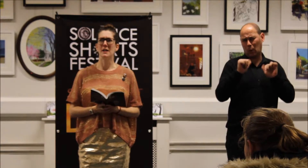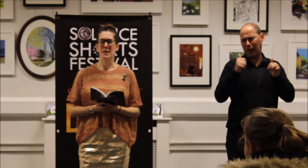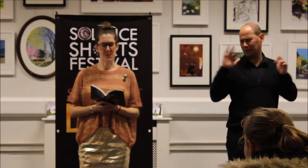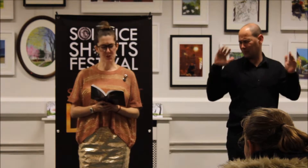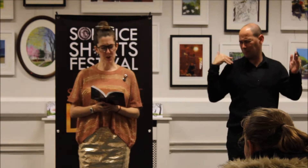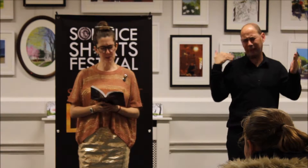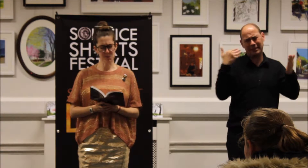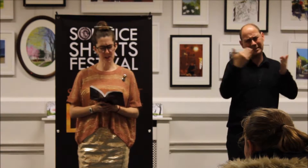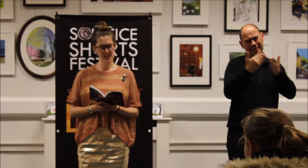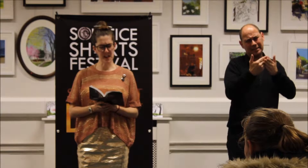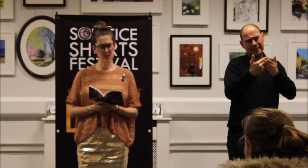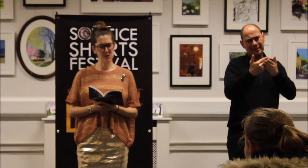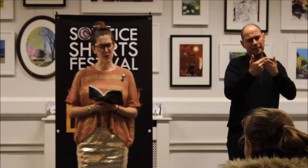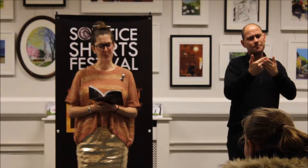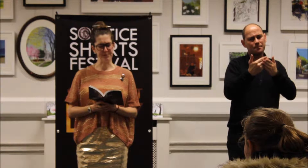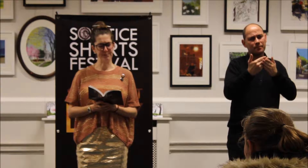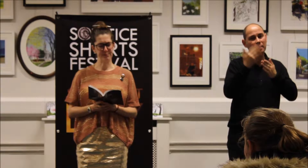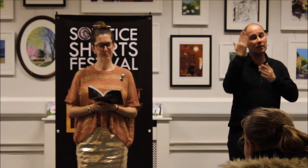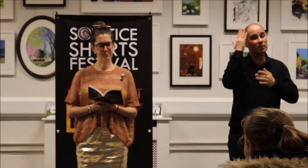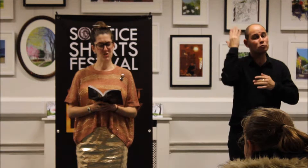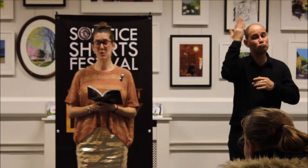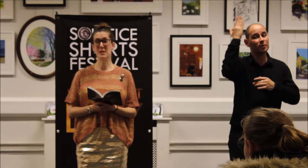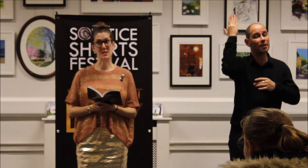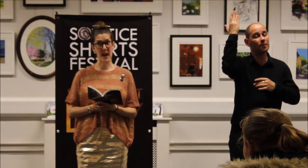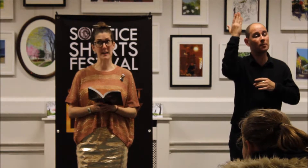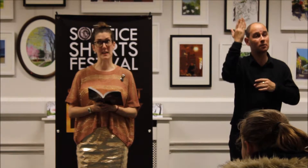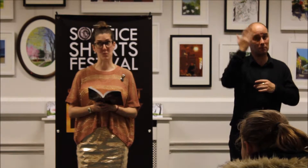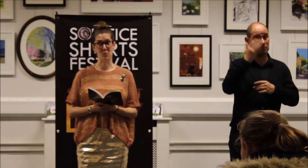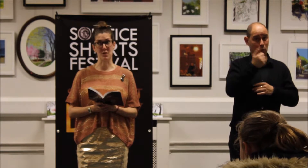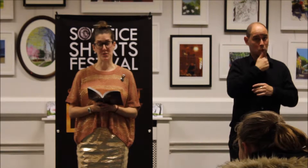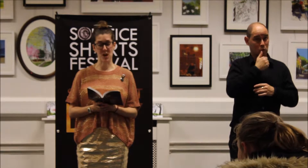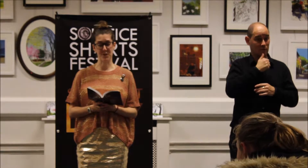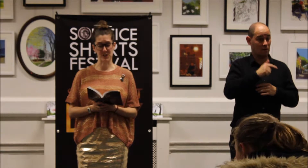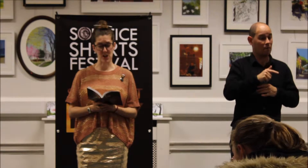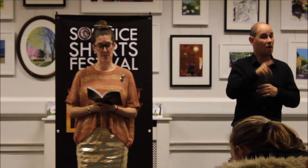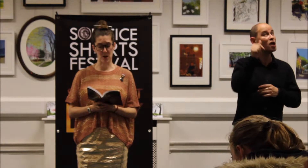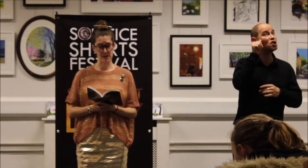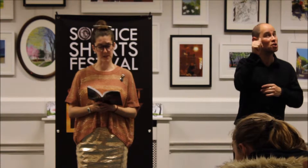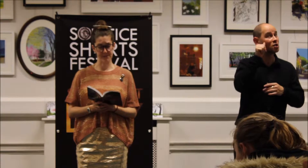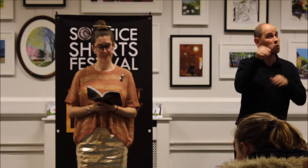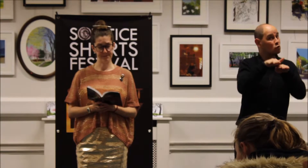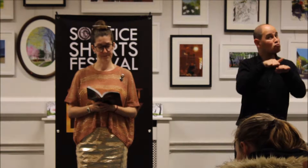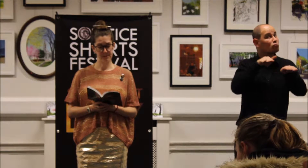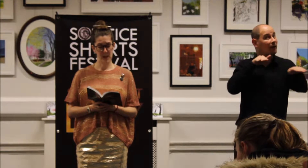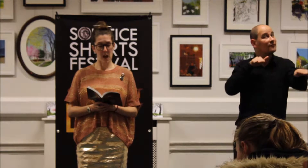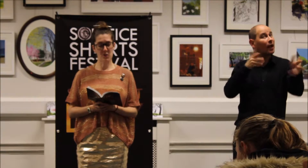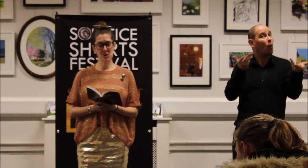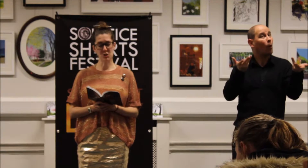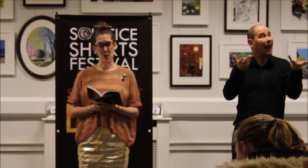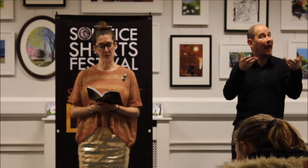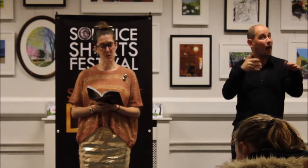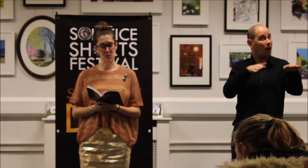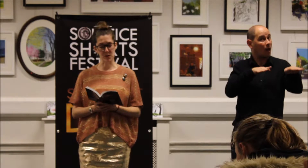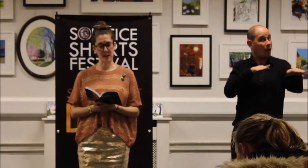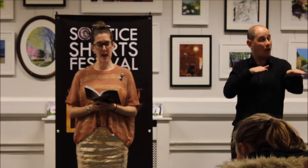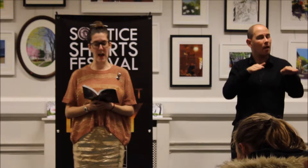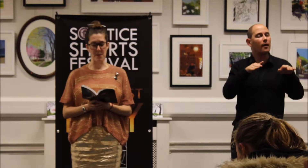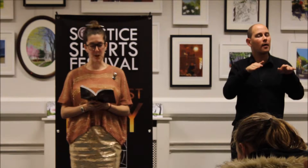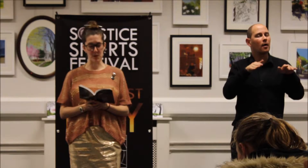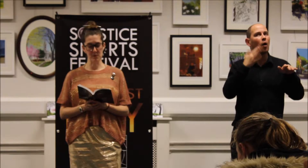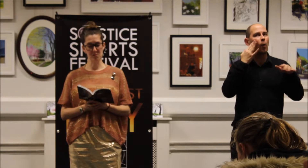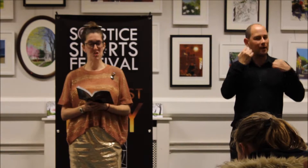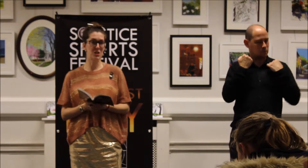thought, the dream was pretty damn useful. She knew exactly where the traffic jam was. And when she drove to the store to